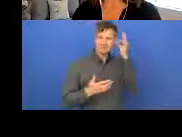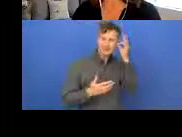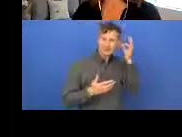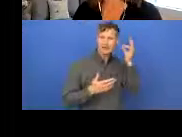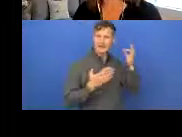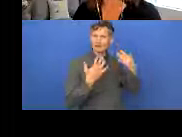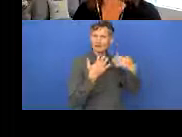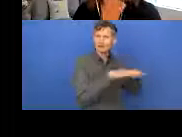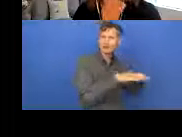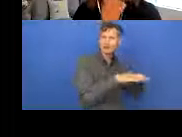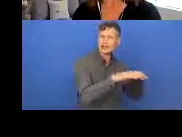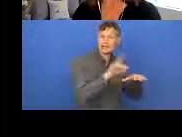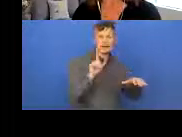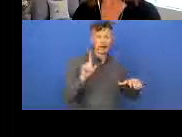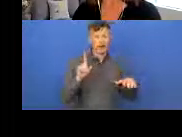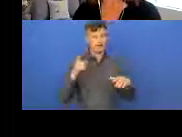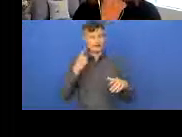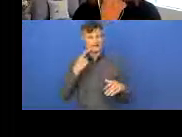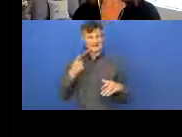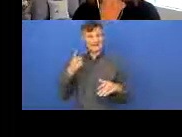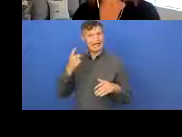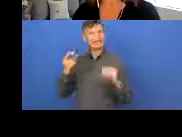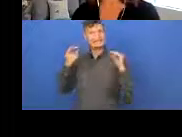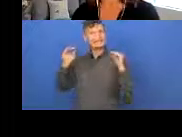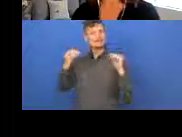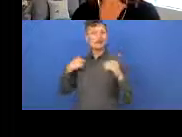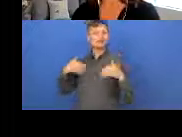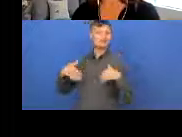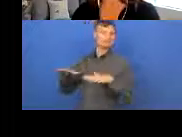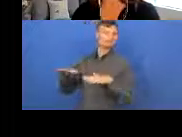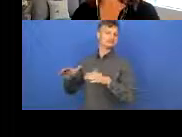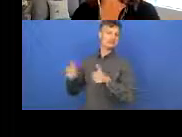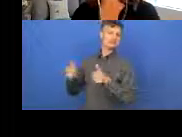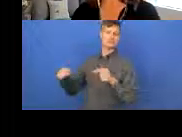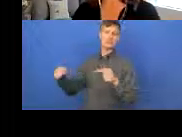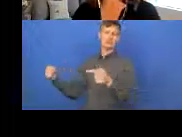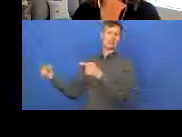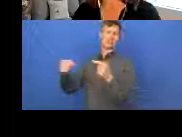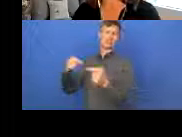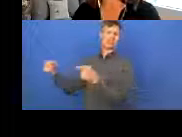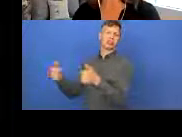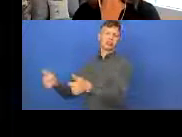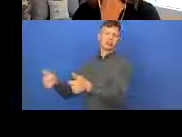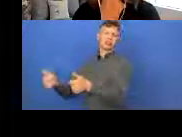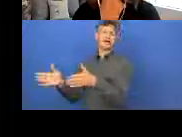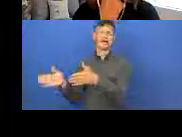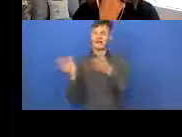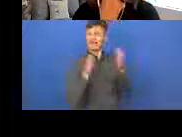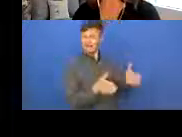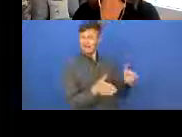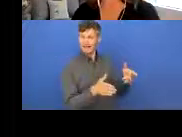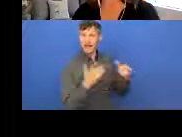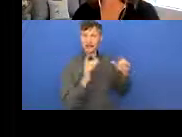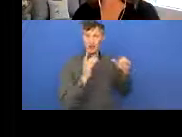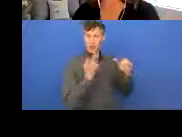to intervene in the deaf schools compared with the mainstream schools, so they concluded that it wasn't the students, but it was rather the failure of the adults